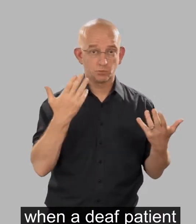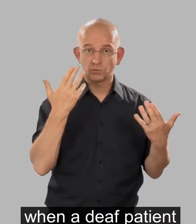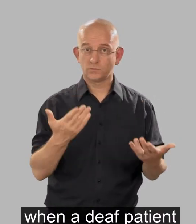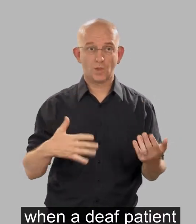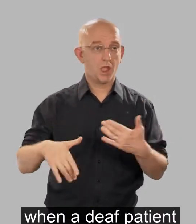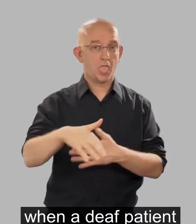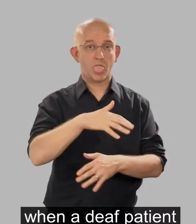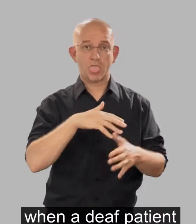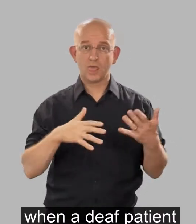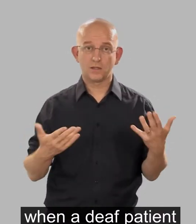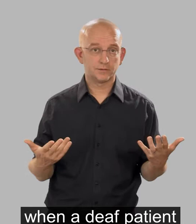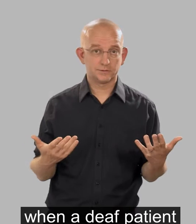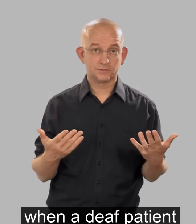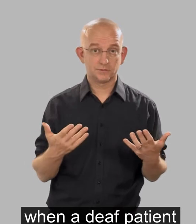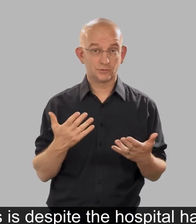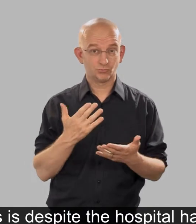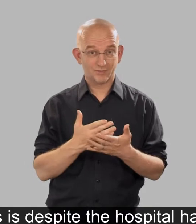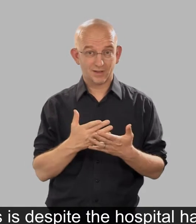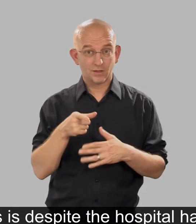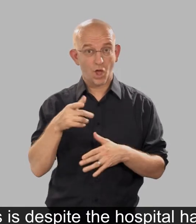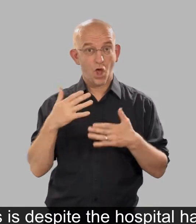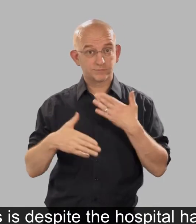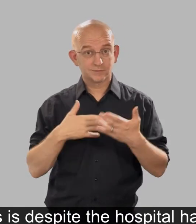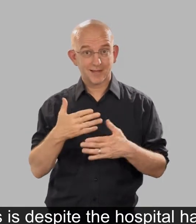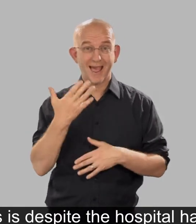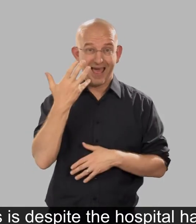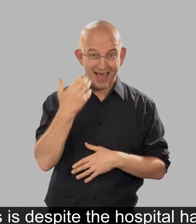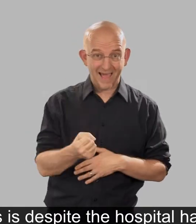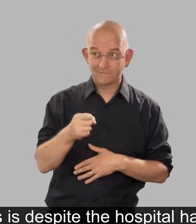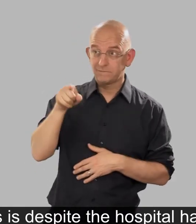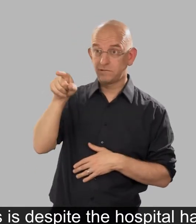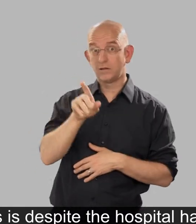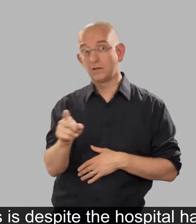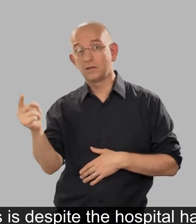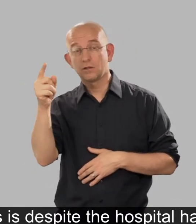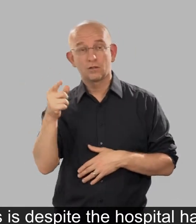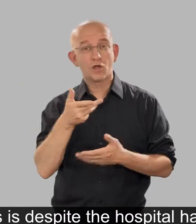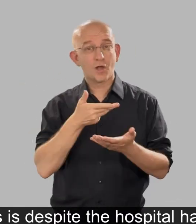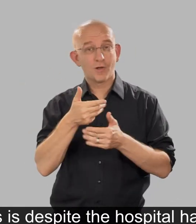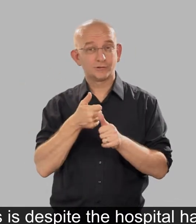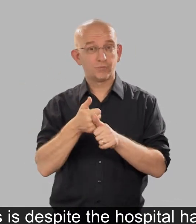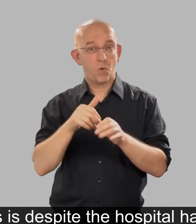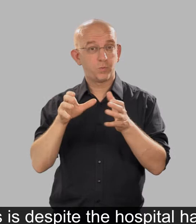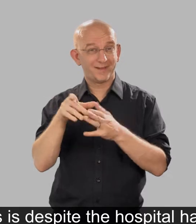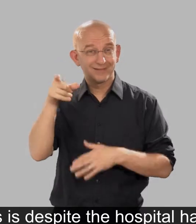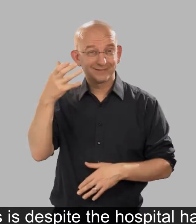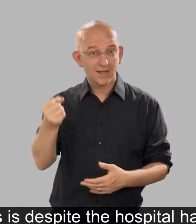patient presented in the department. This is despite the hospital having a communication support unit on